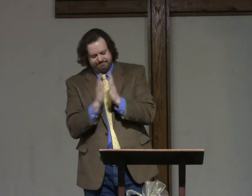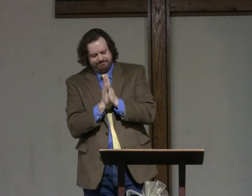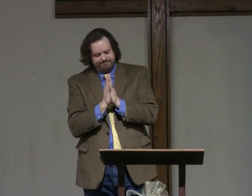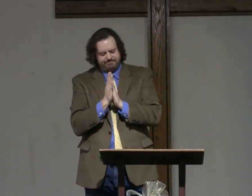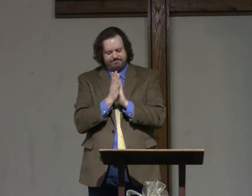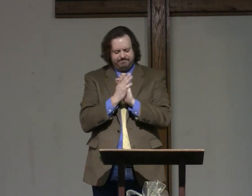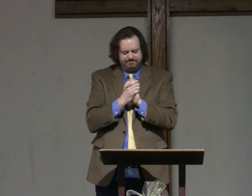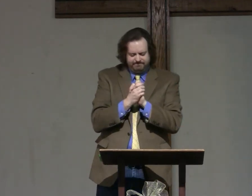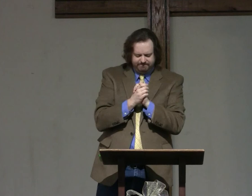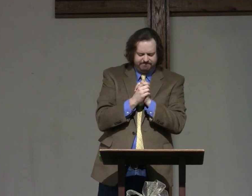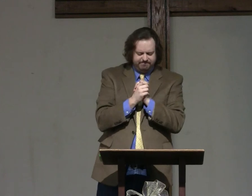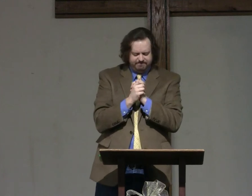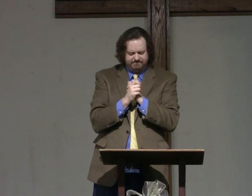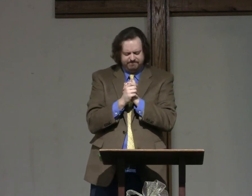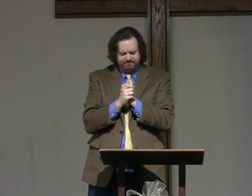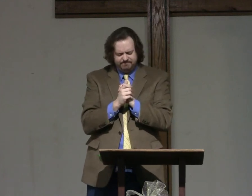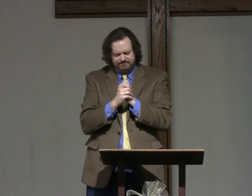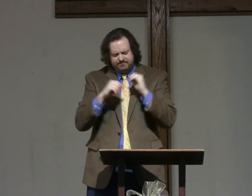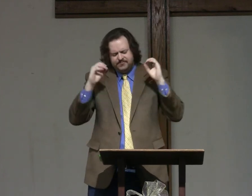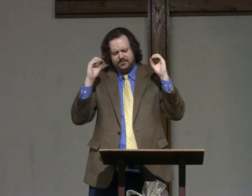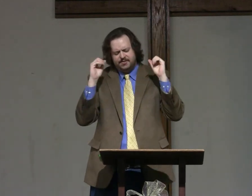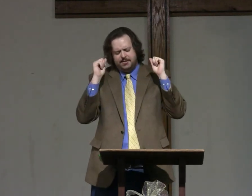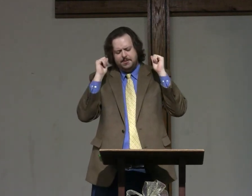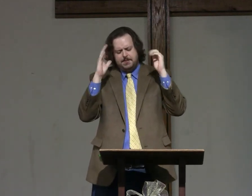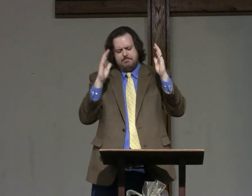Amazing. Let's pray.